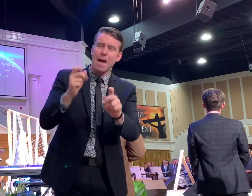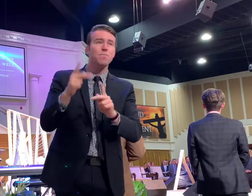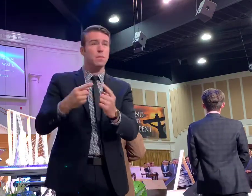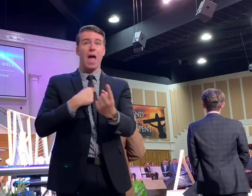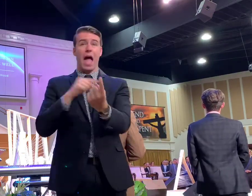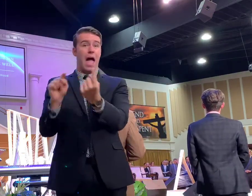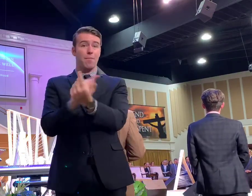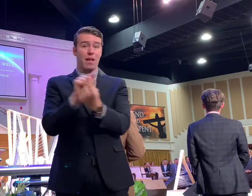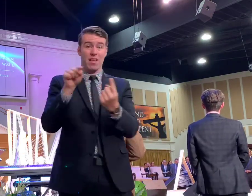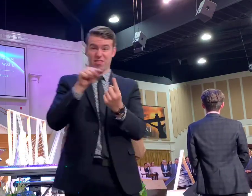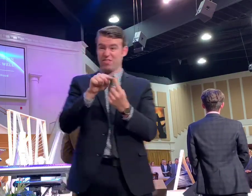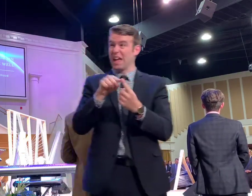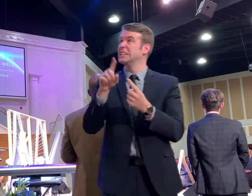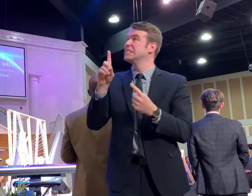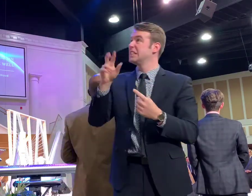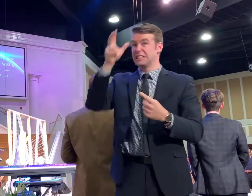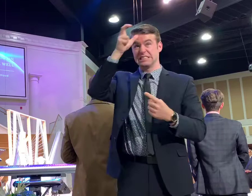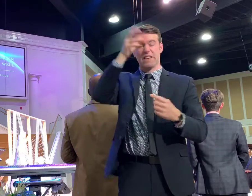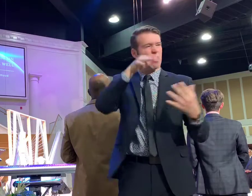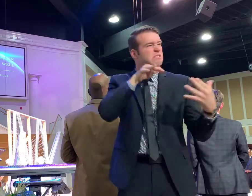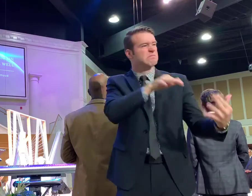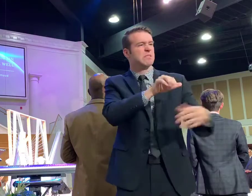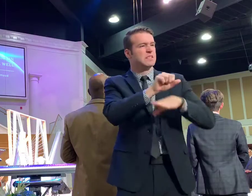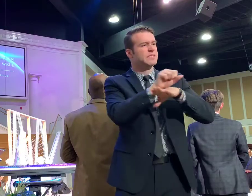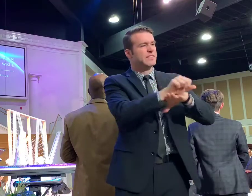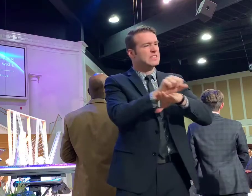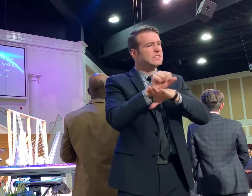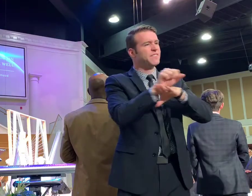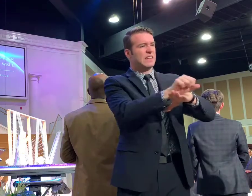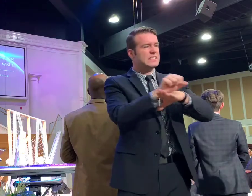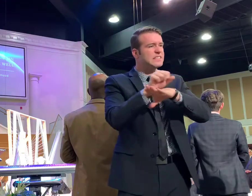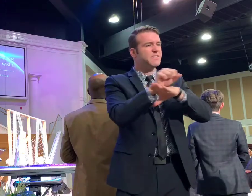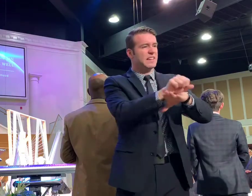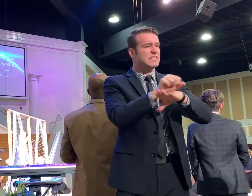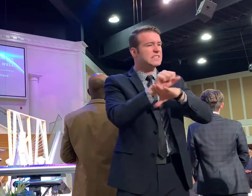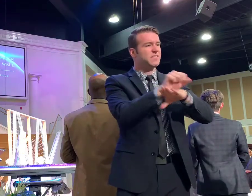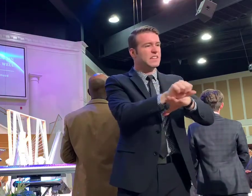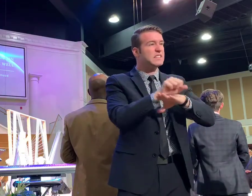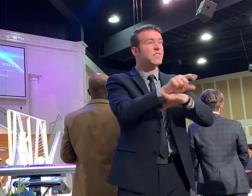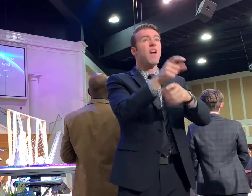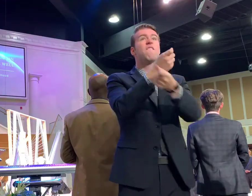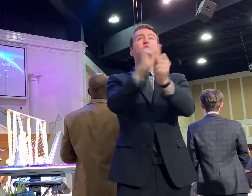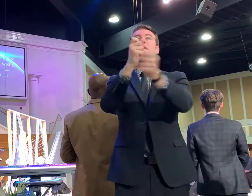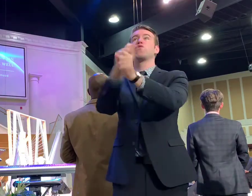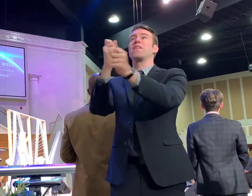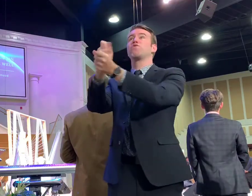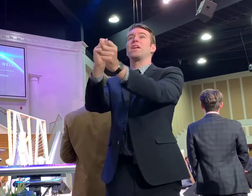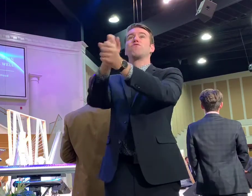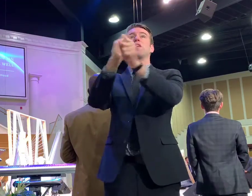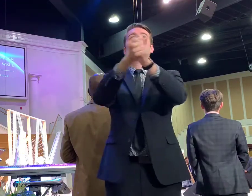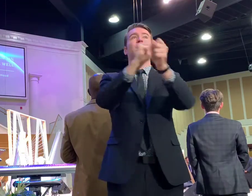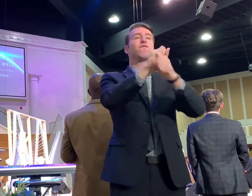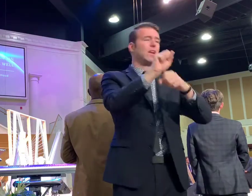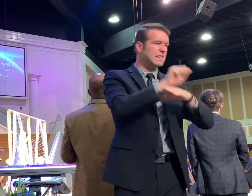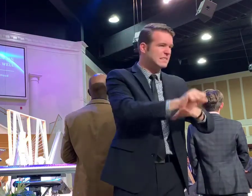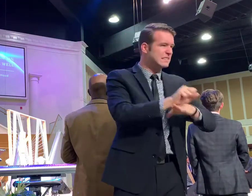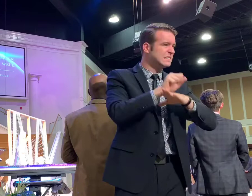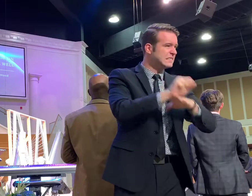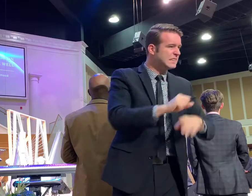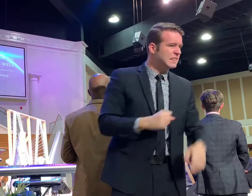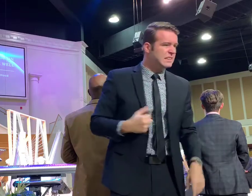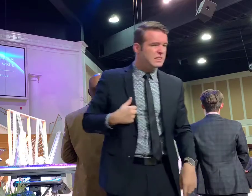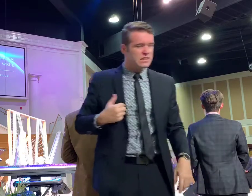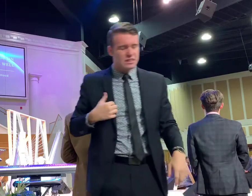They fought battles, they defeated enemies, and everybody else got free because of their prayer meetings. But I've seen